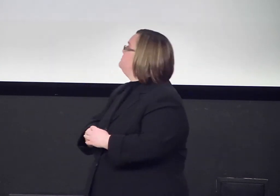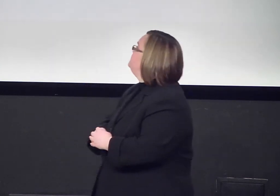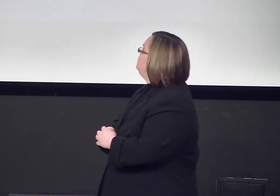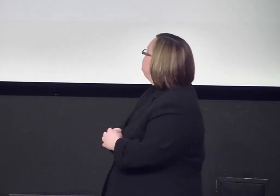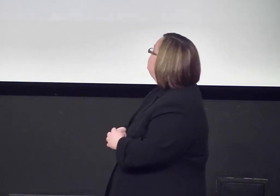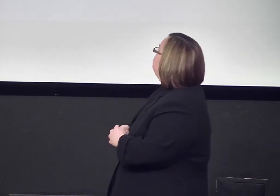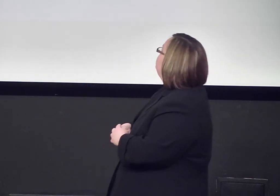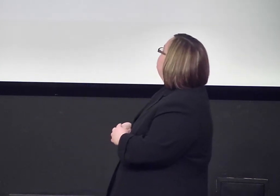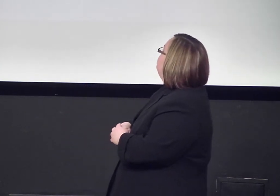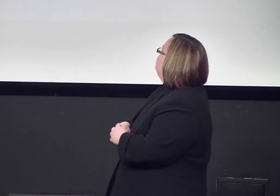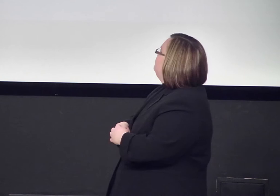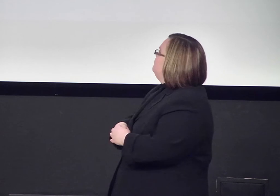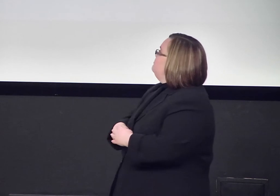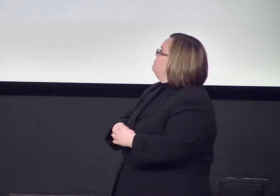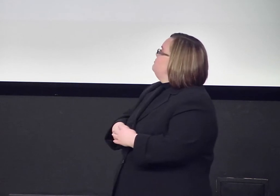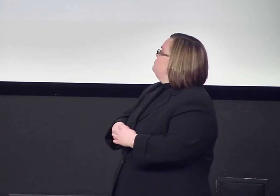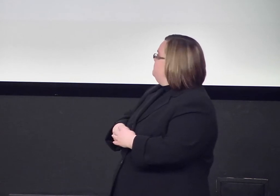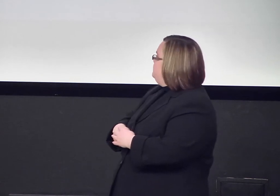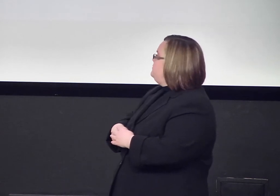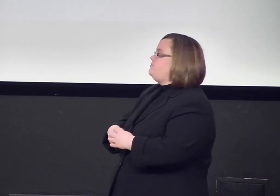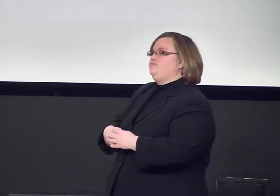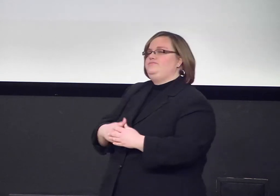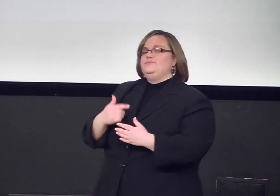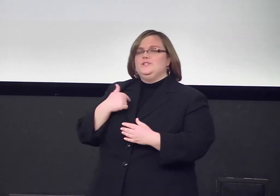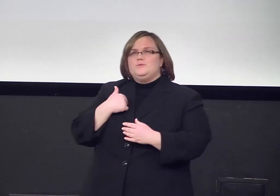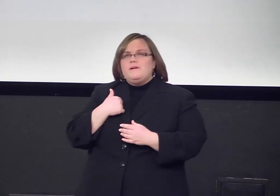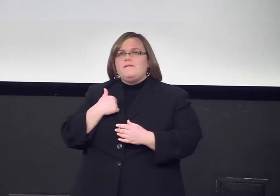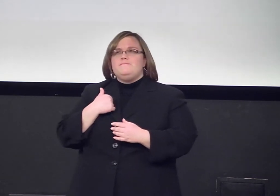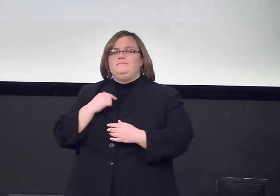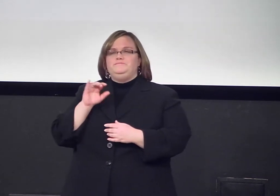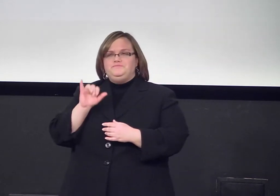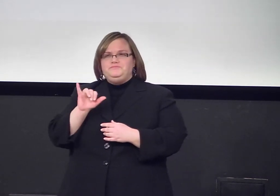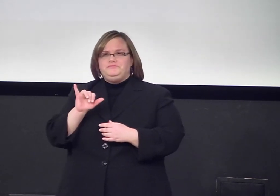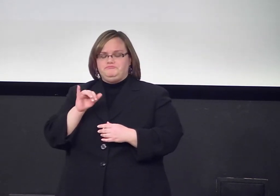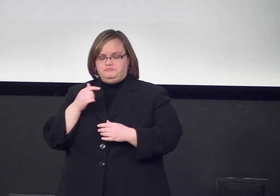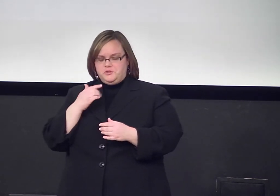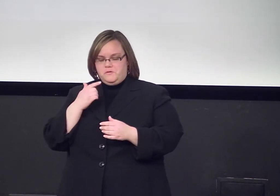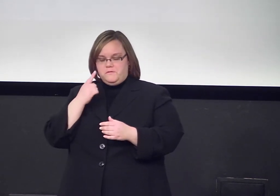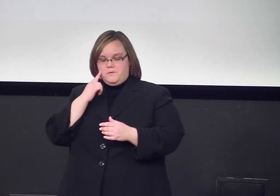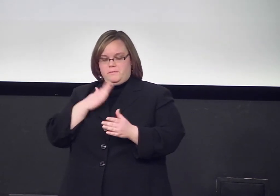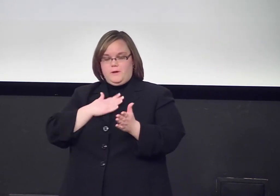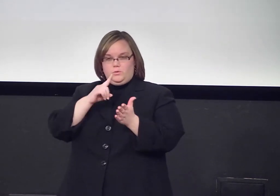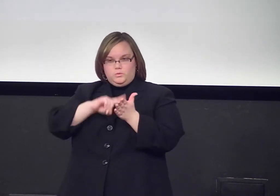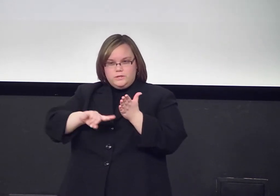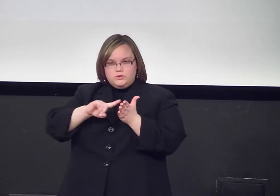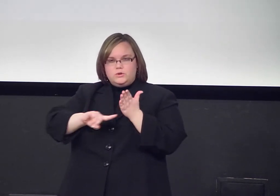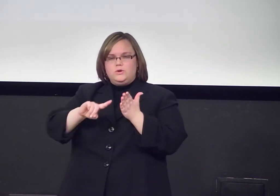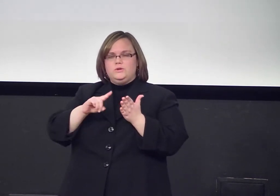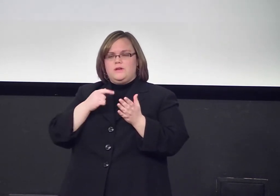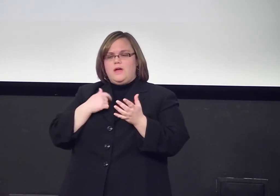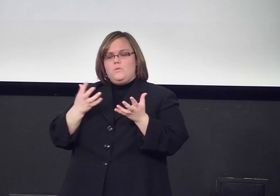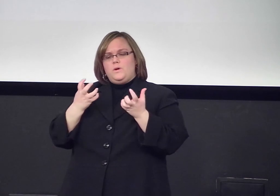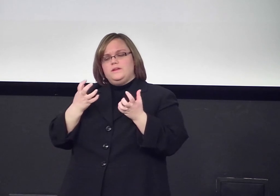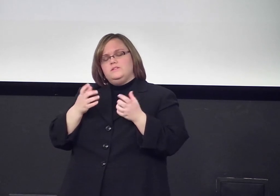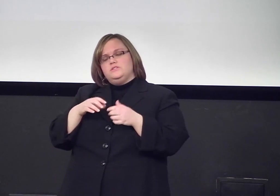callers, but how do we interact with our callers through these relayed conversations? And so in my